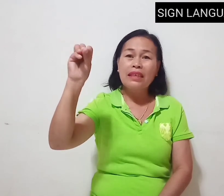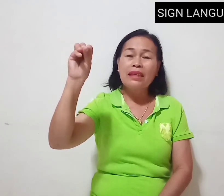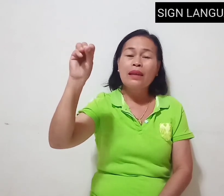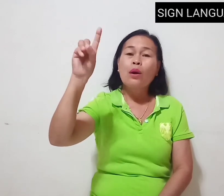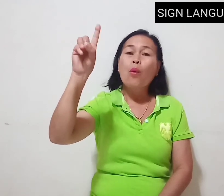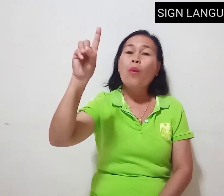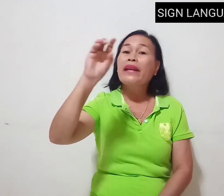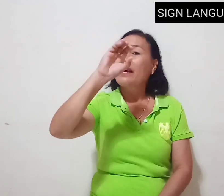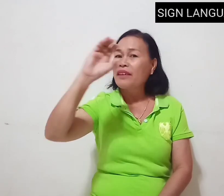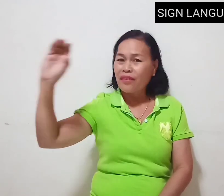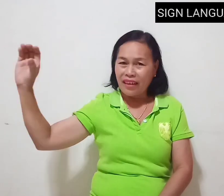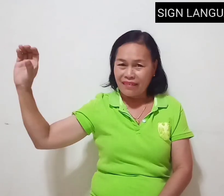90, 100.